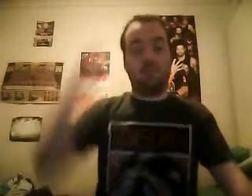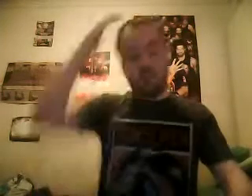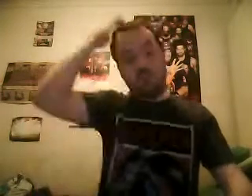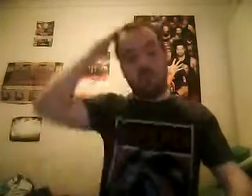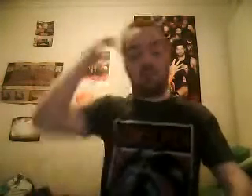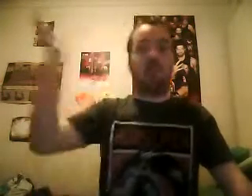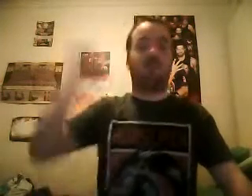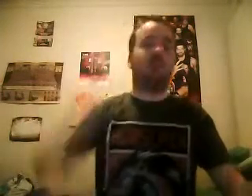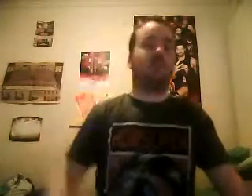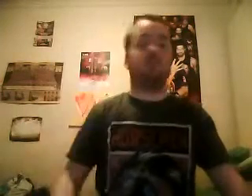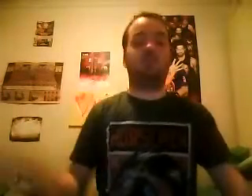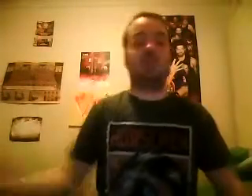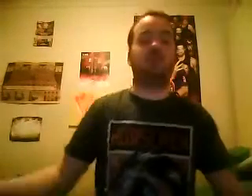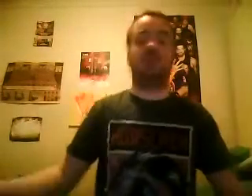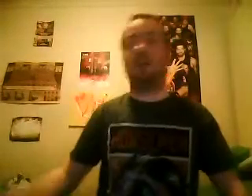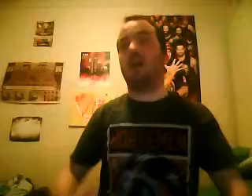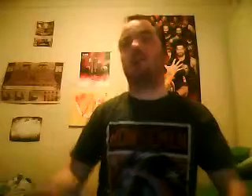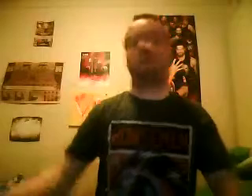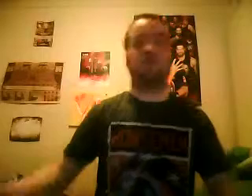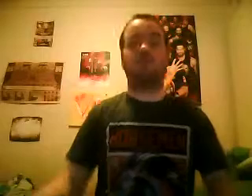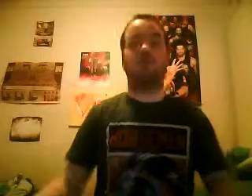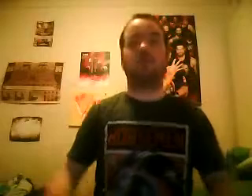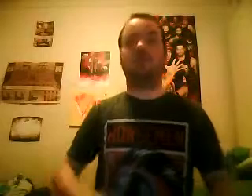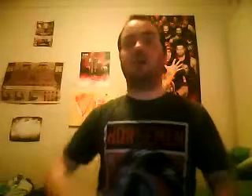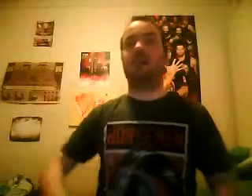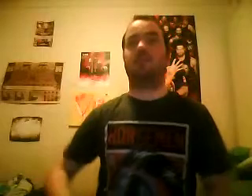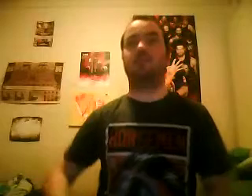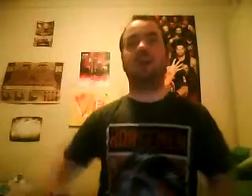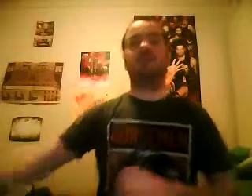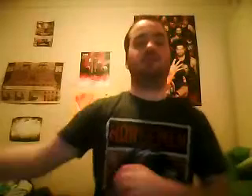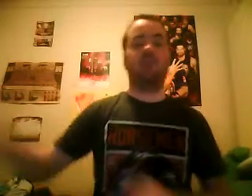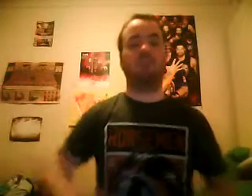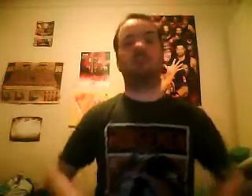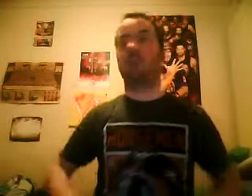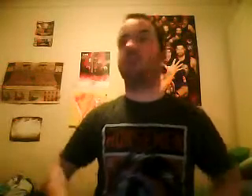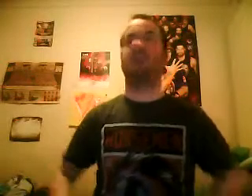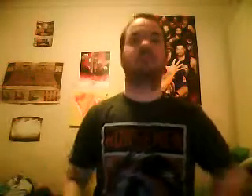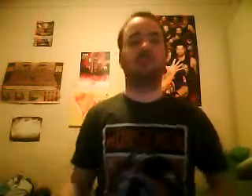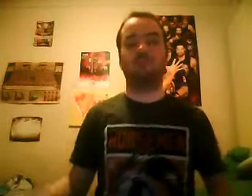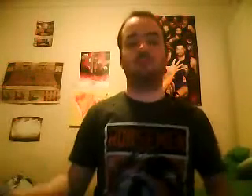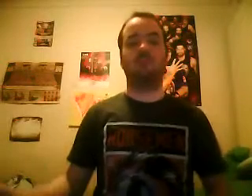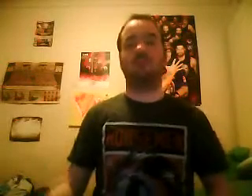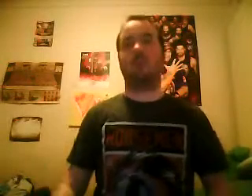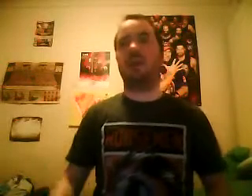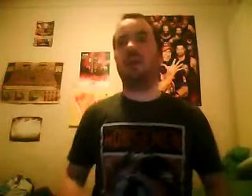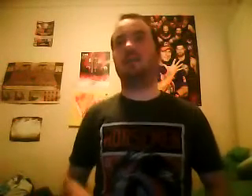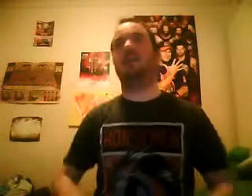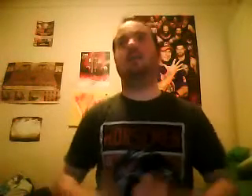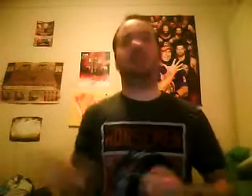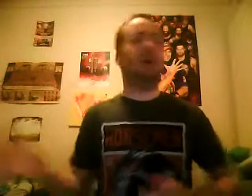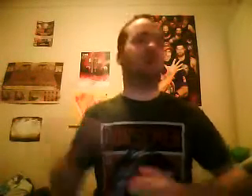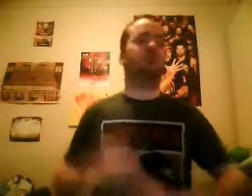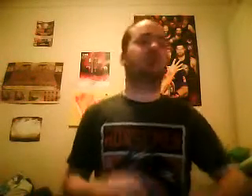during the Shane McMahon appreciation night, R-Truth was battling Drake Maverick, and R-Truth